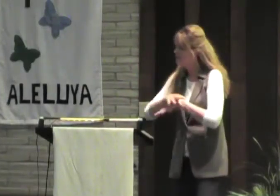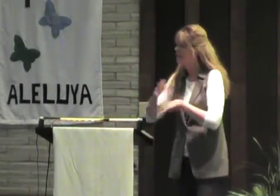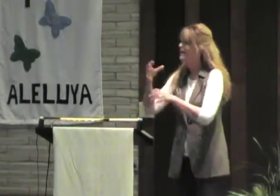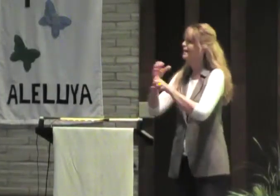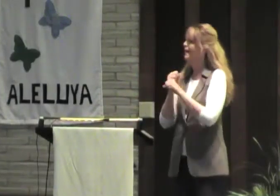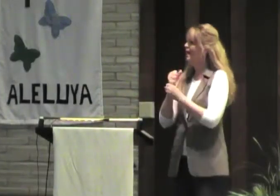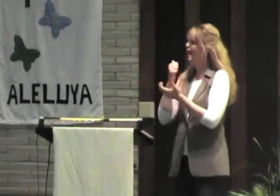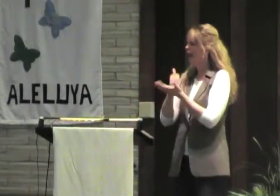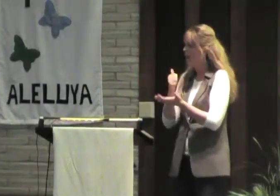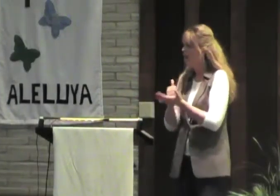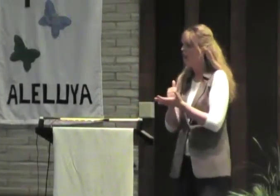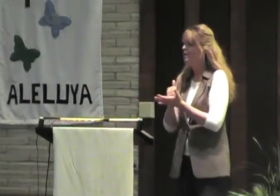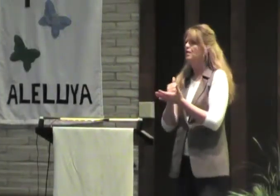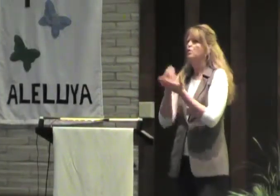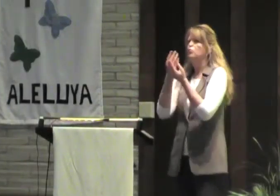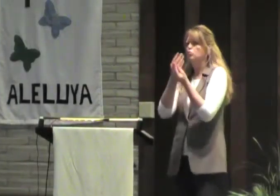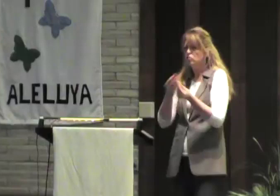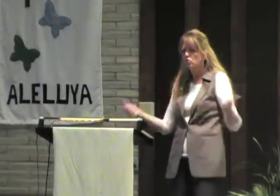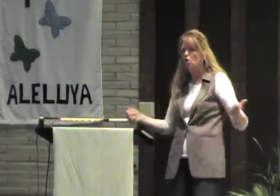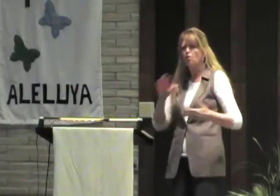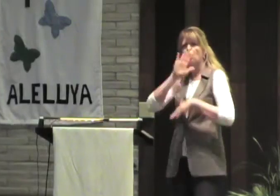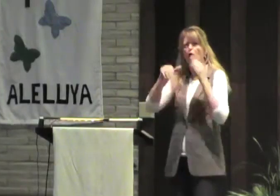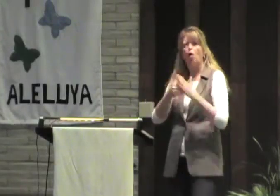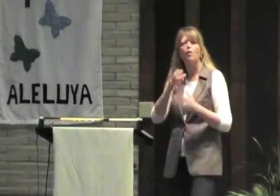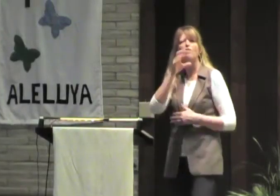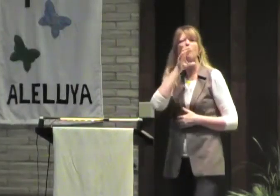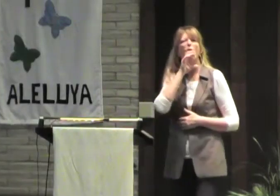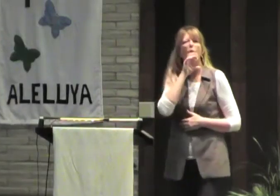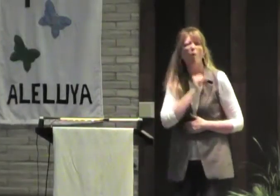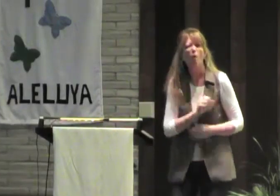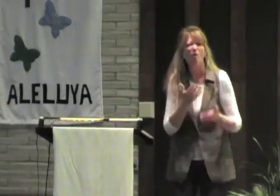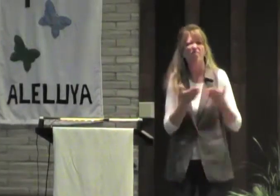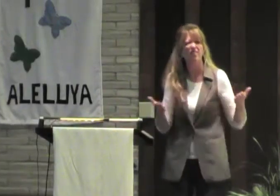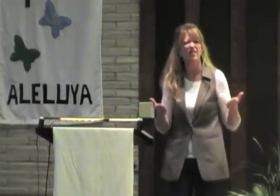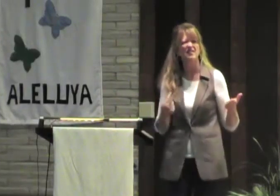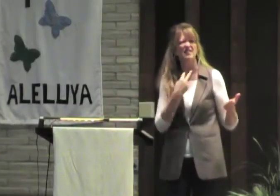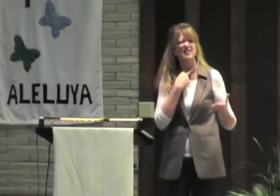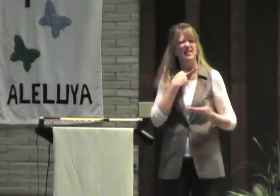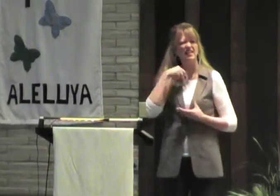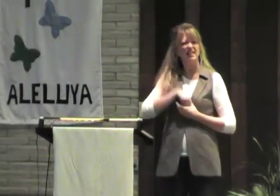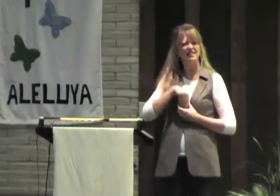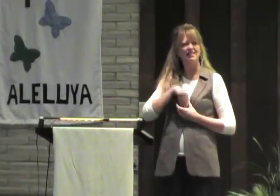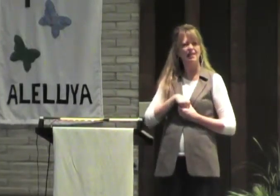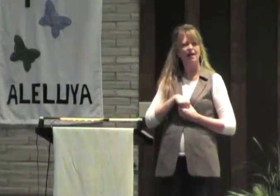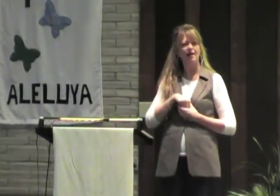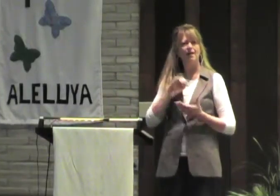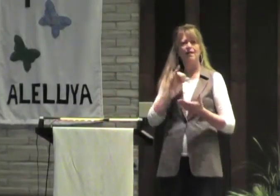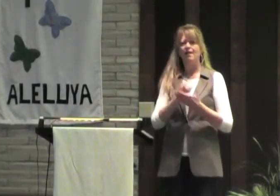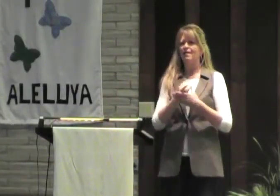And get counseling. Get help to resolve that anger, the old issues that are still stuck